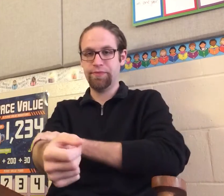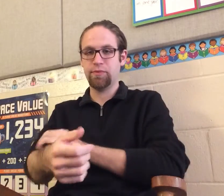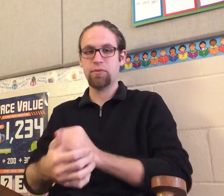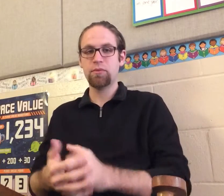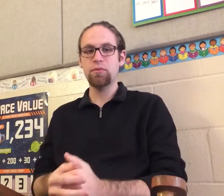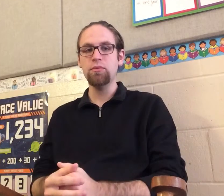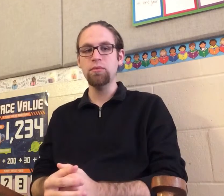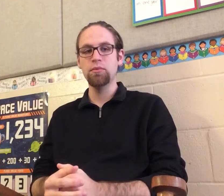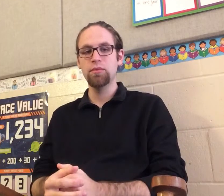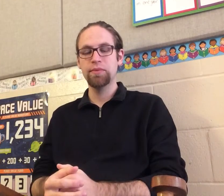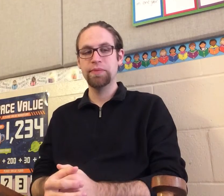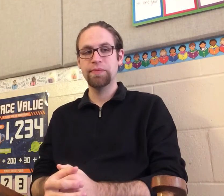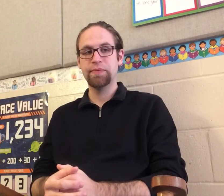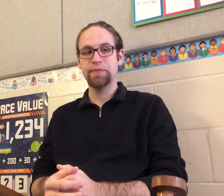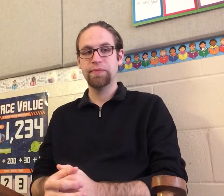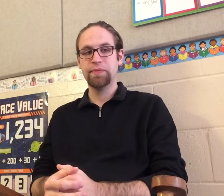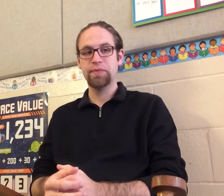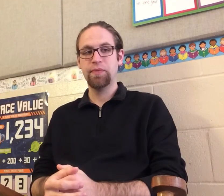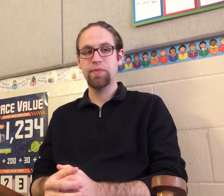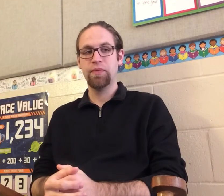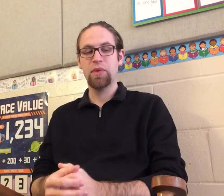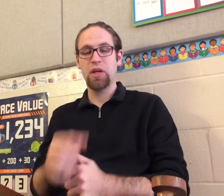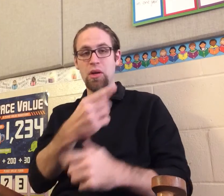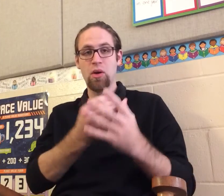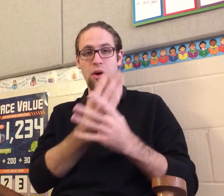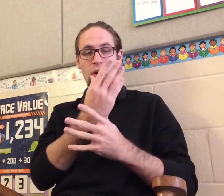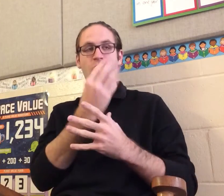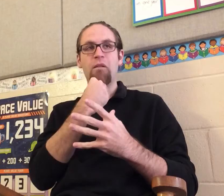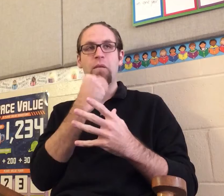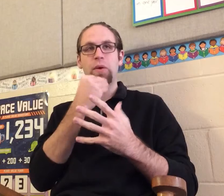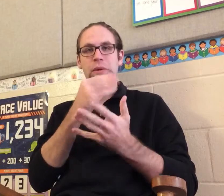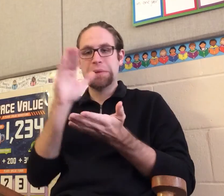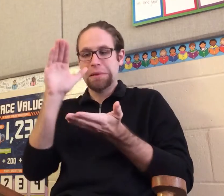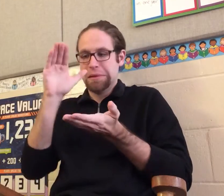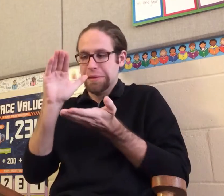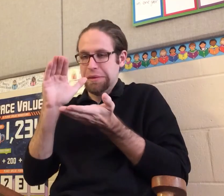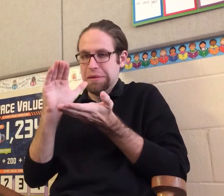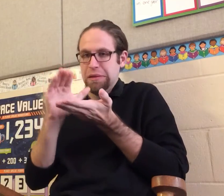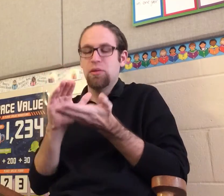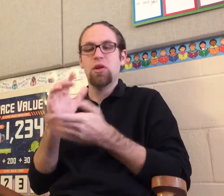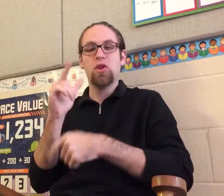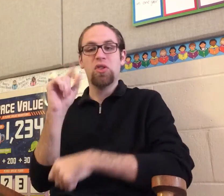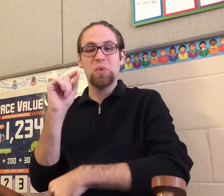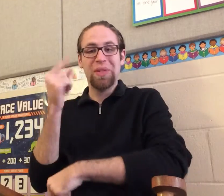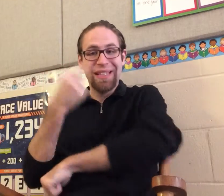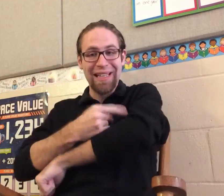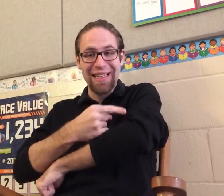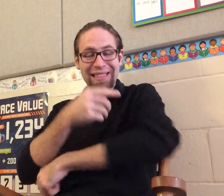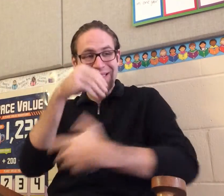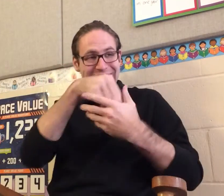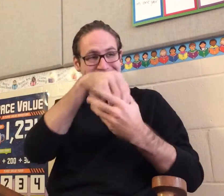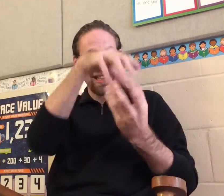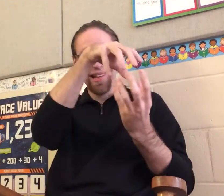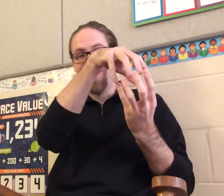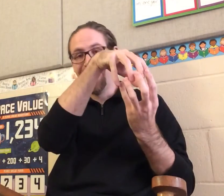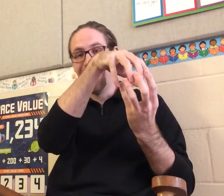As the chick grows, it uses up its food supply. After 20 days inside the egg, the chick pierces